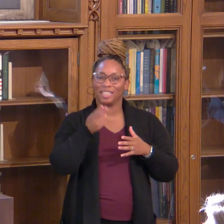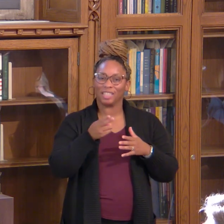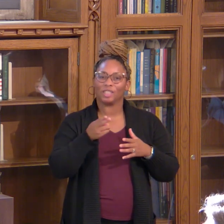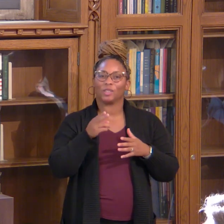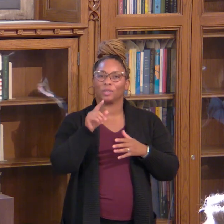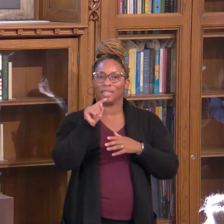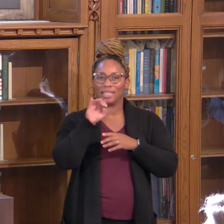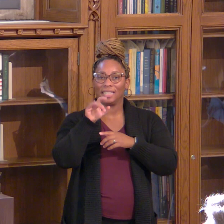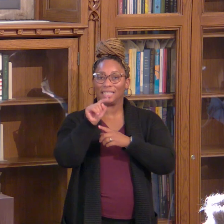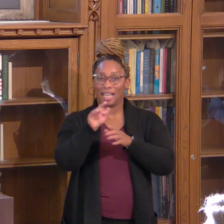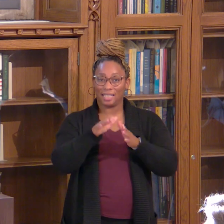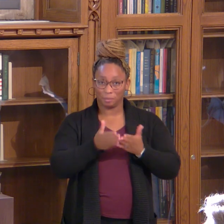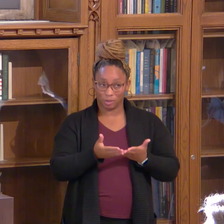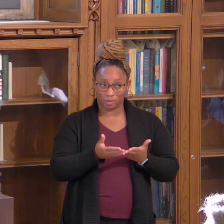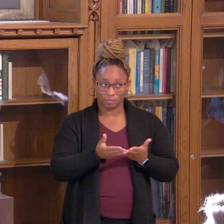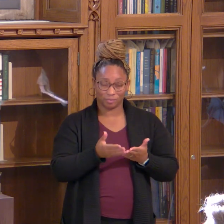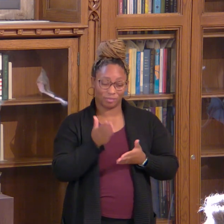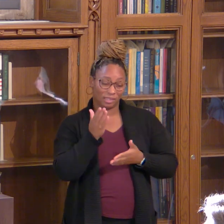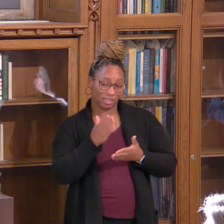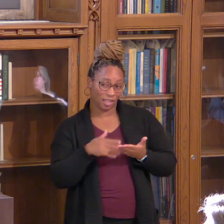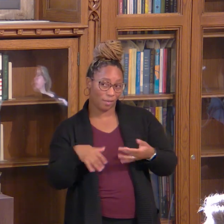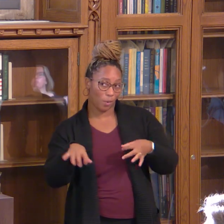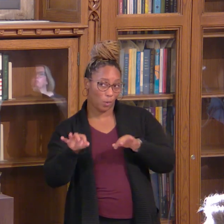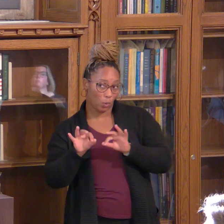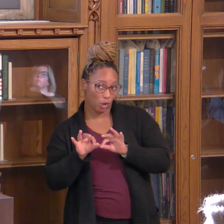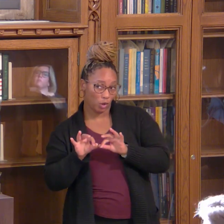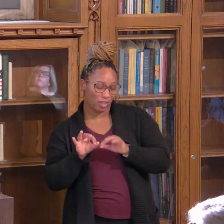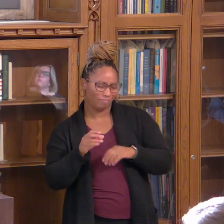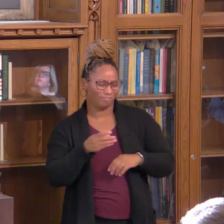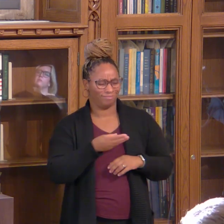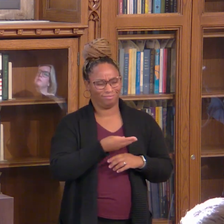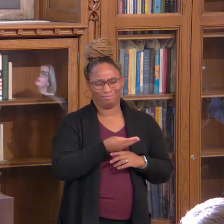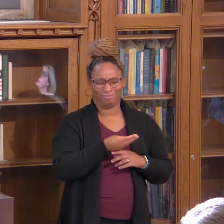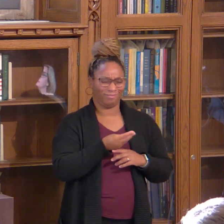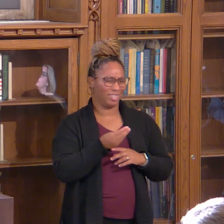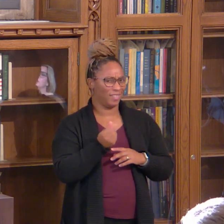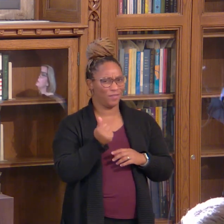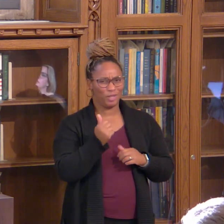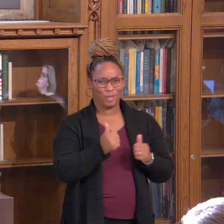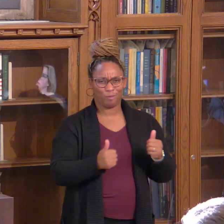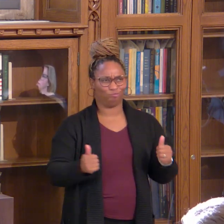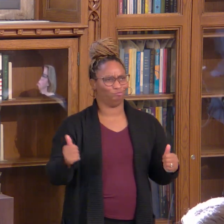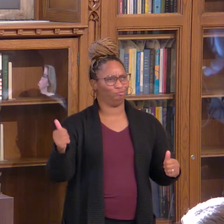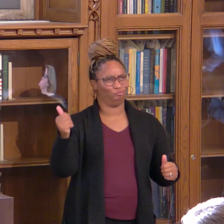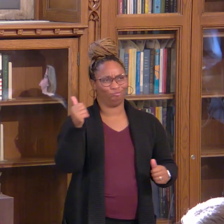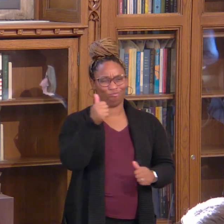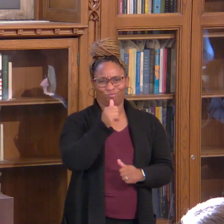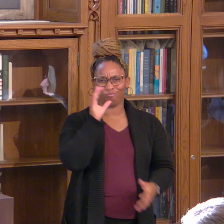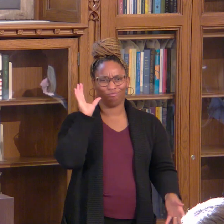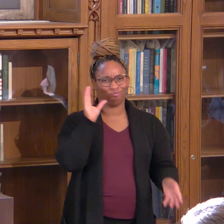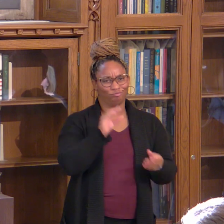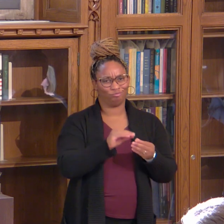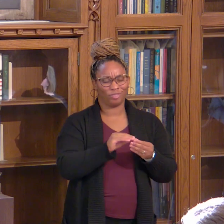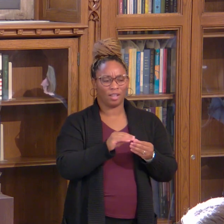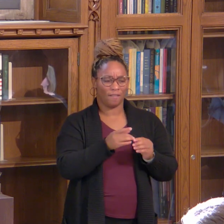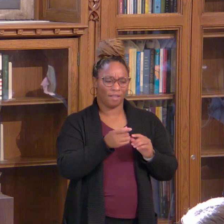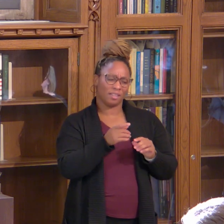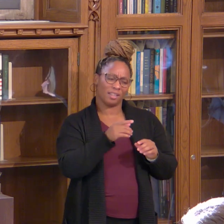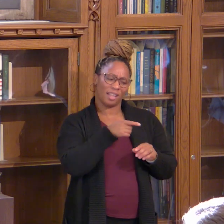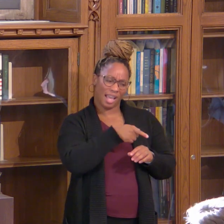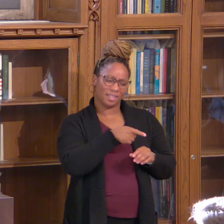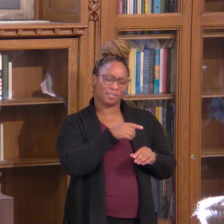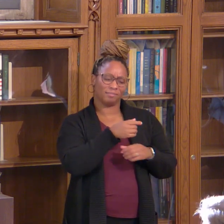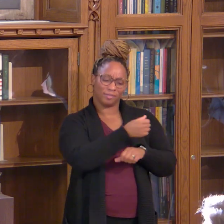textbooks although some are worthy few have risen to the level of comprehensiveness as From Slavery to